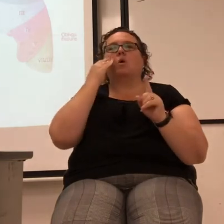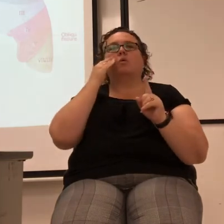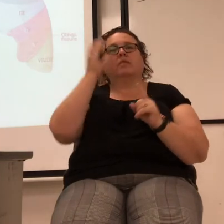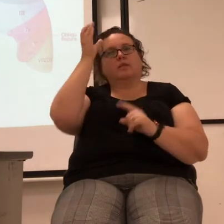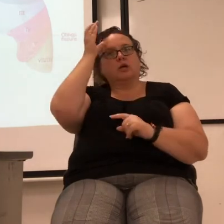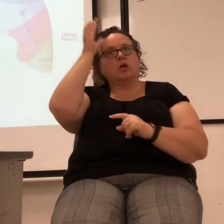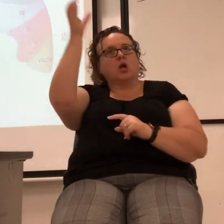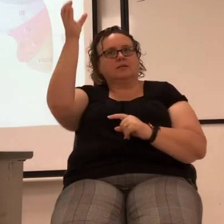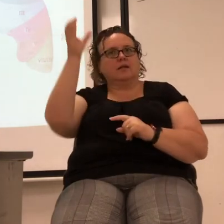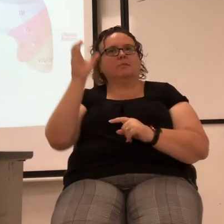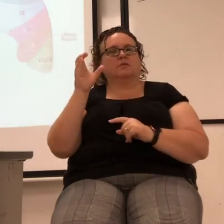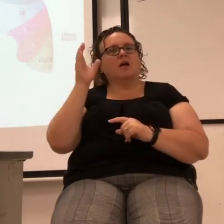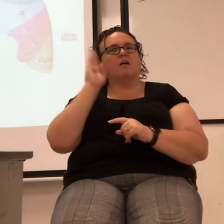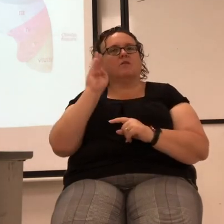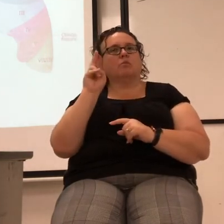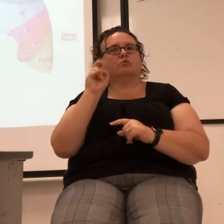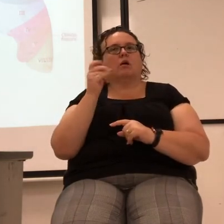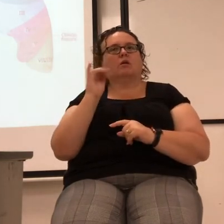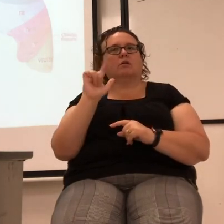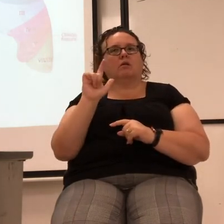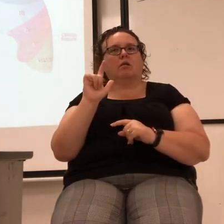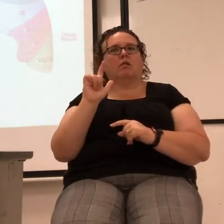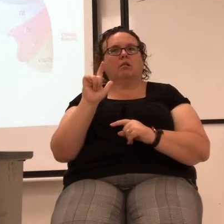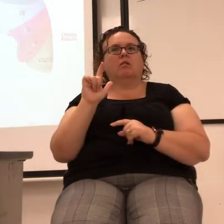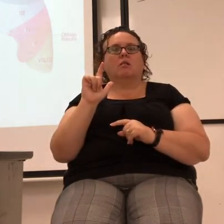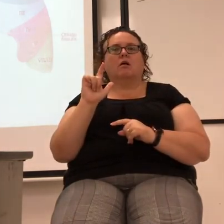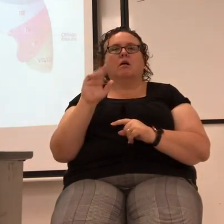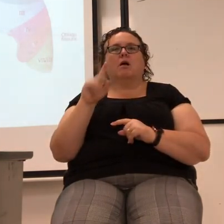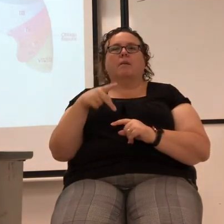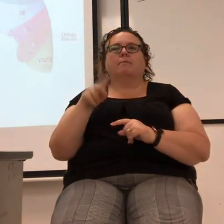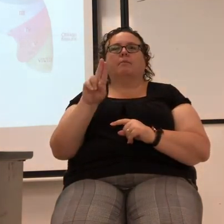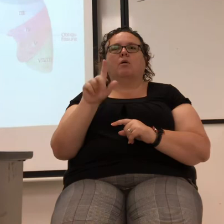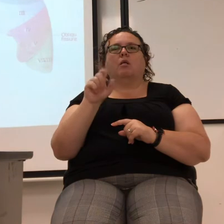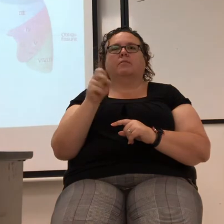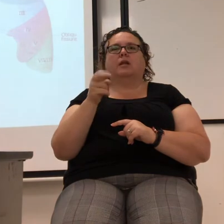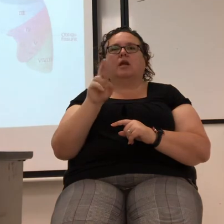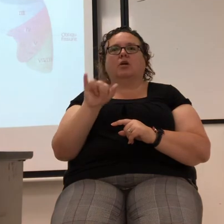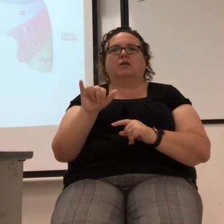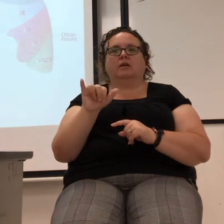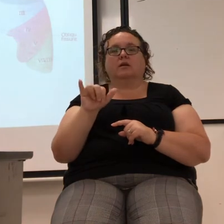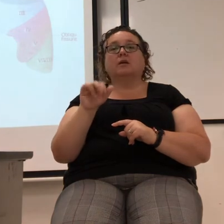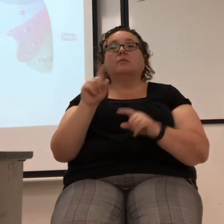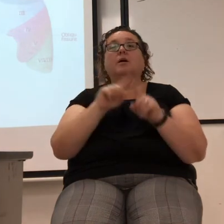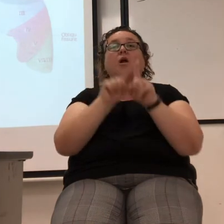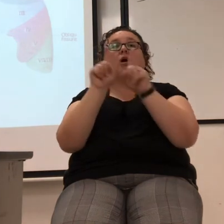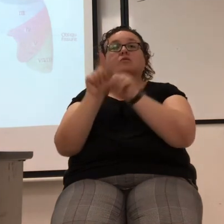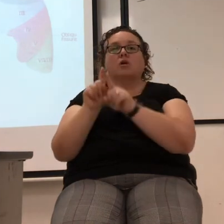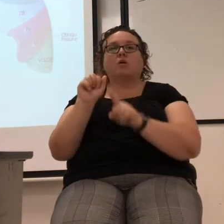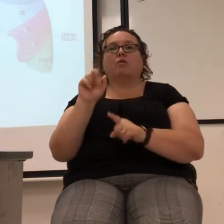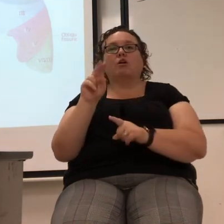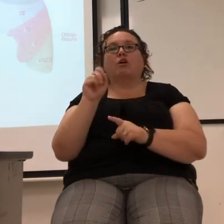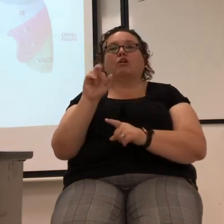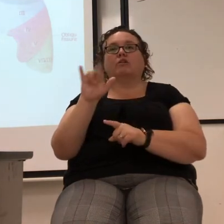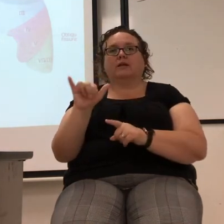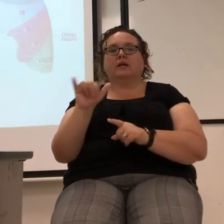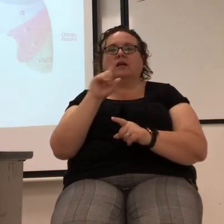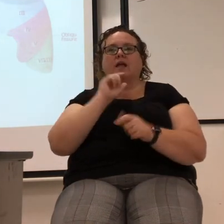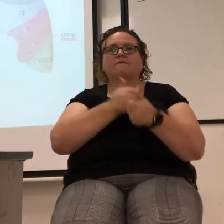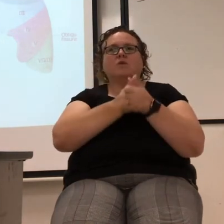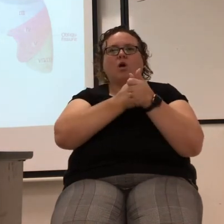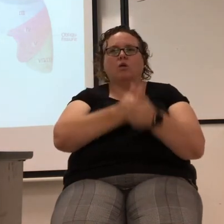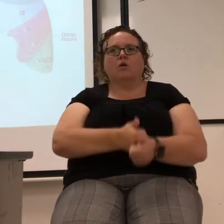concept of a bronchopulmonary segment. But also, you know, the artery, it follows the